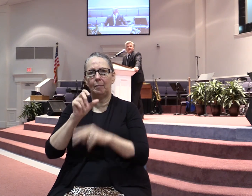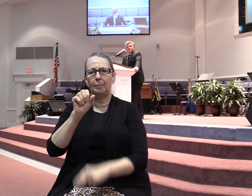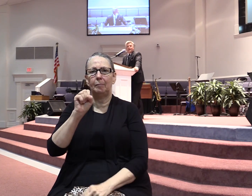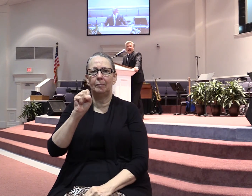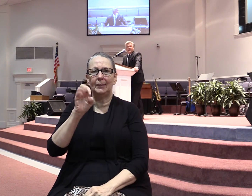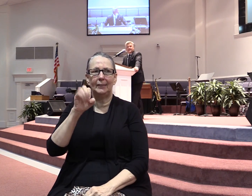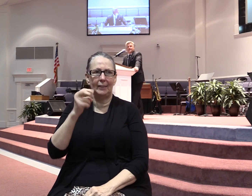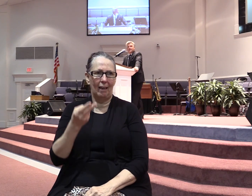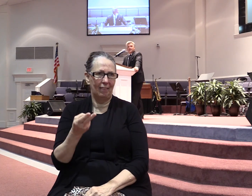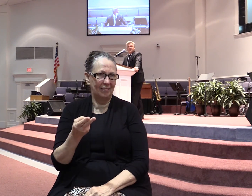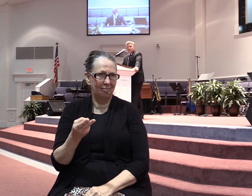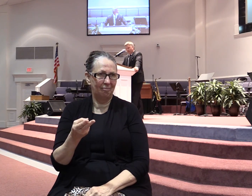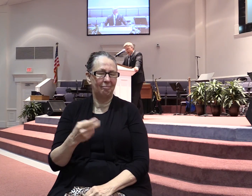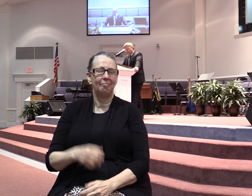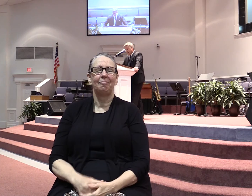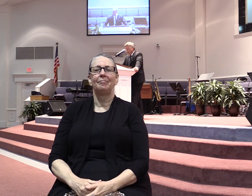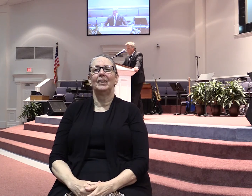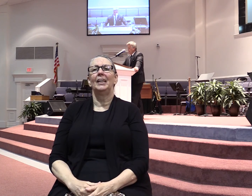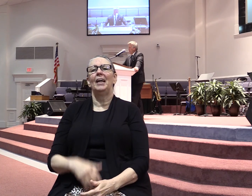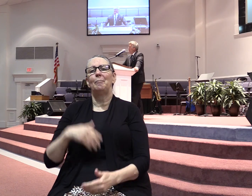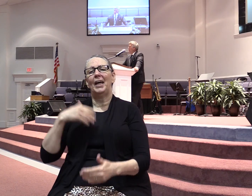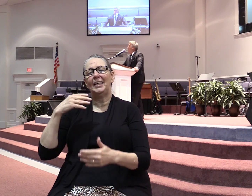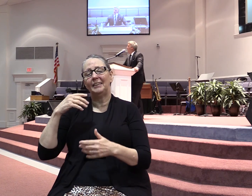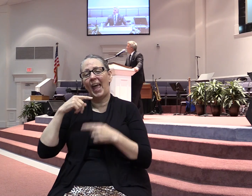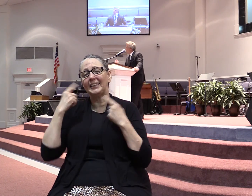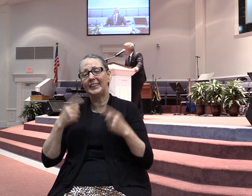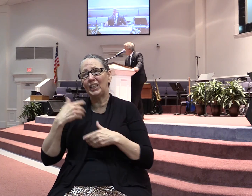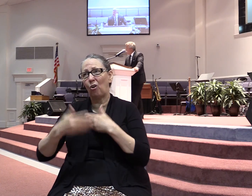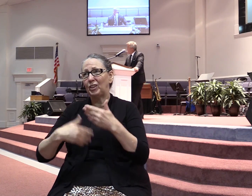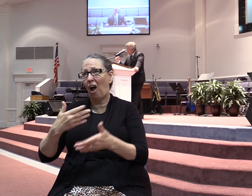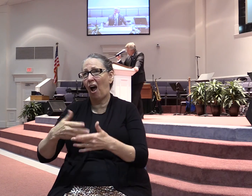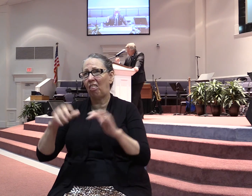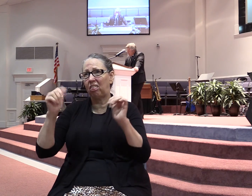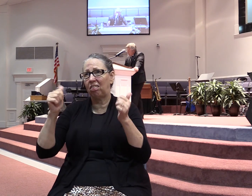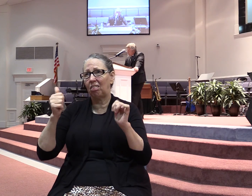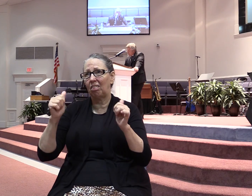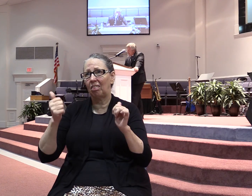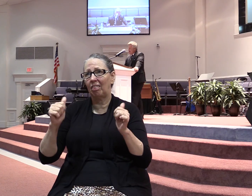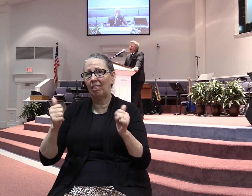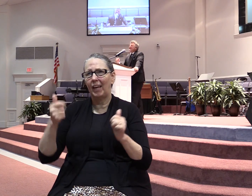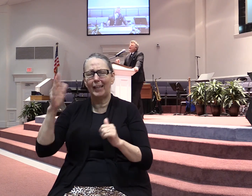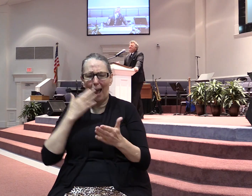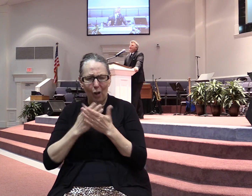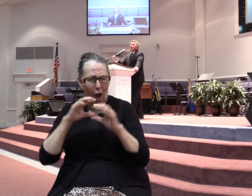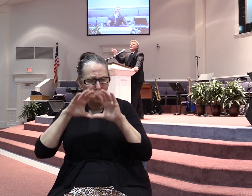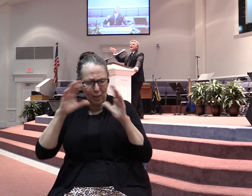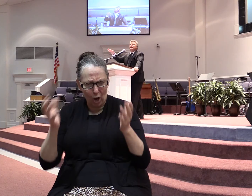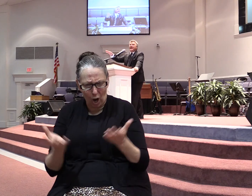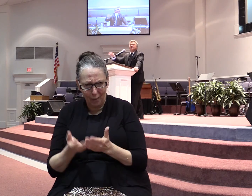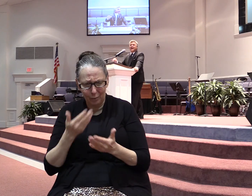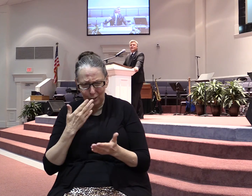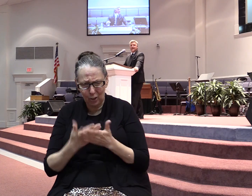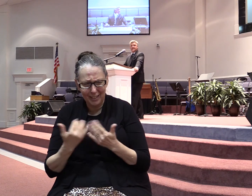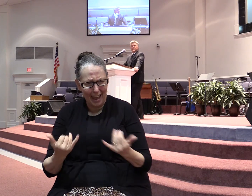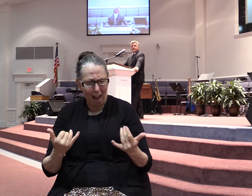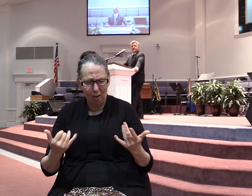decay of morality, depravity. The world God created, the world God called good, is submerged in a flood